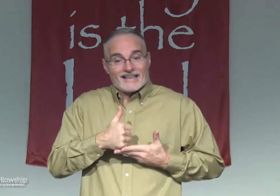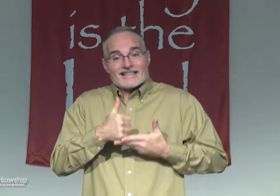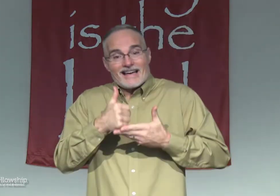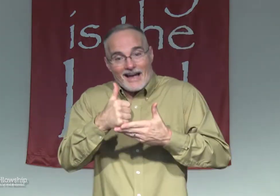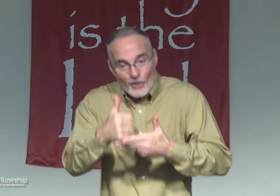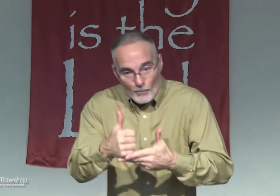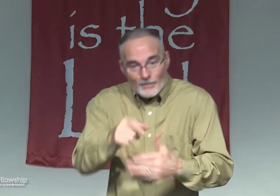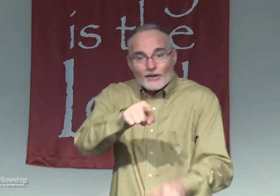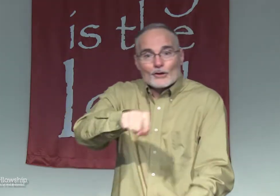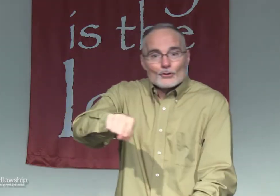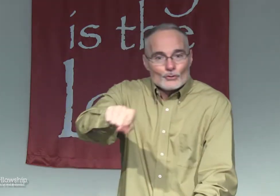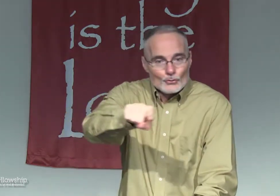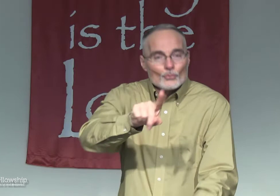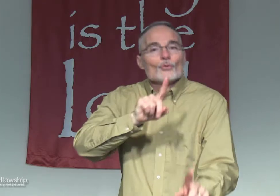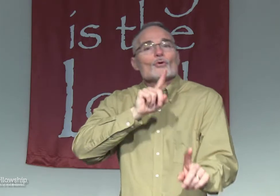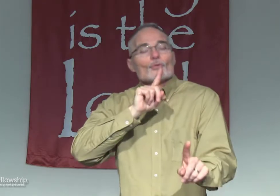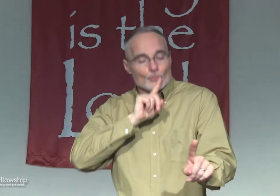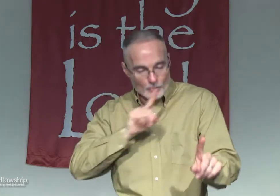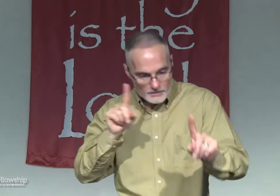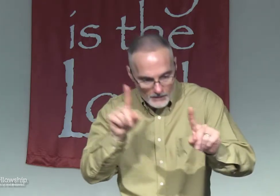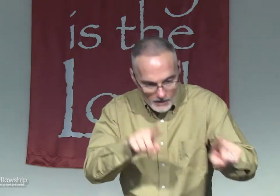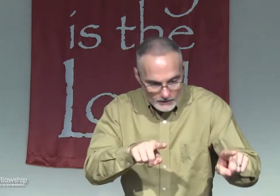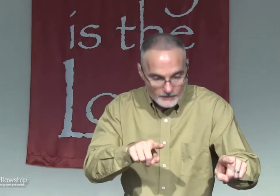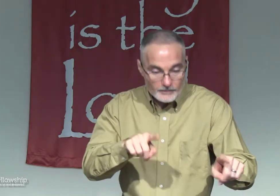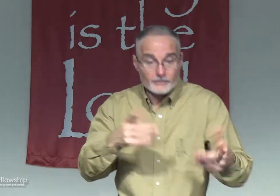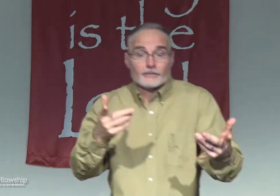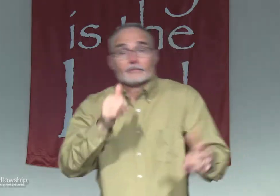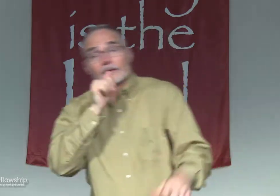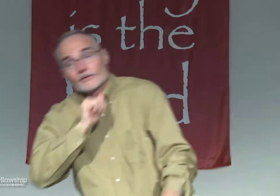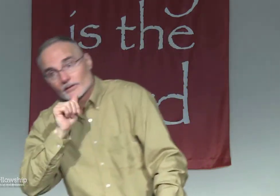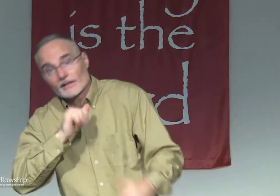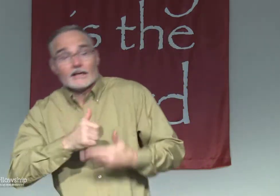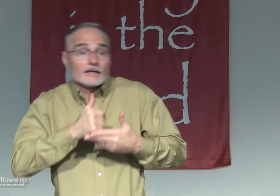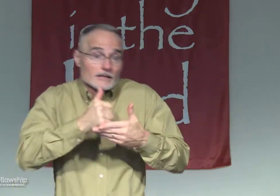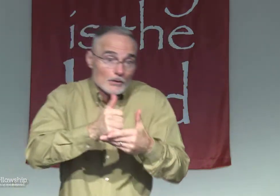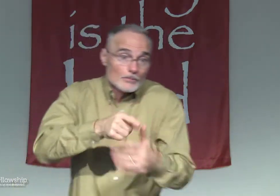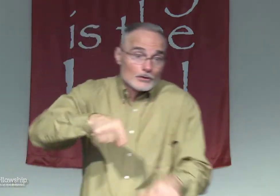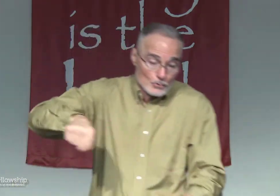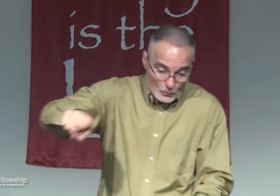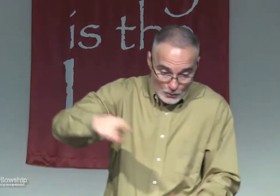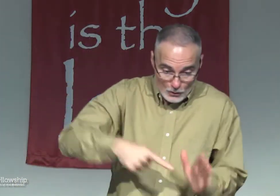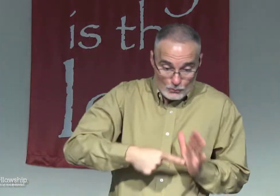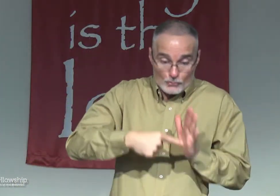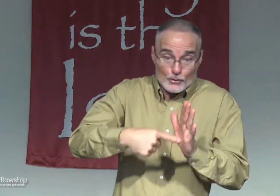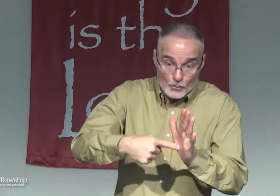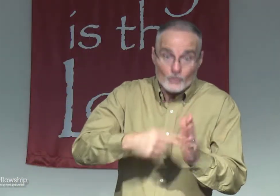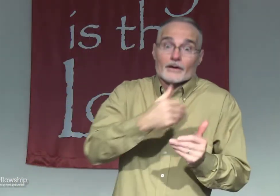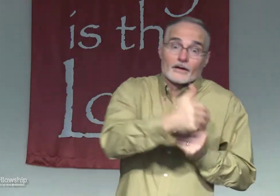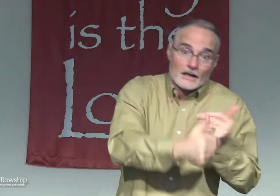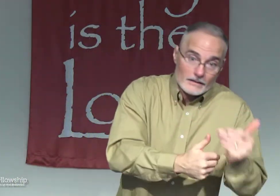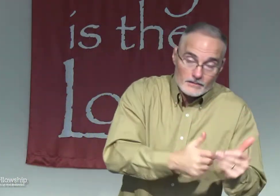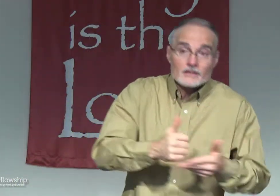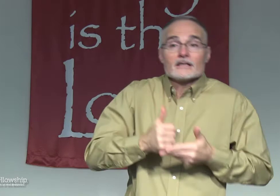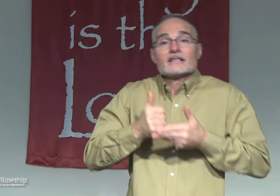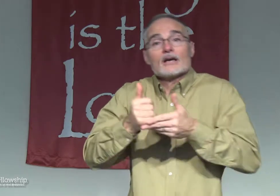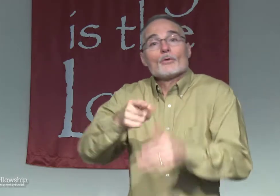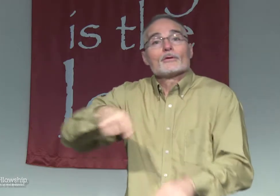Because again, the Holy Spirit living within us helps us respond with patience, helps